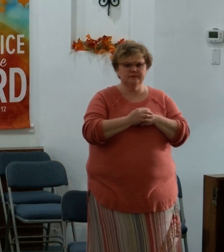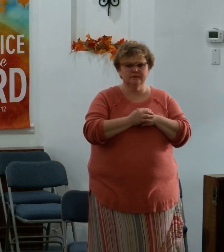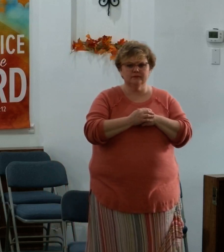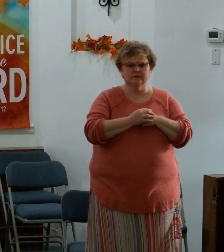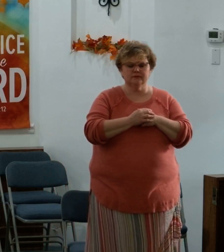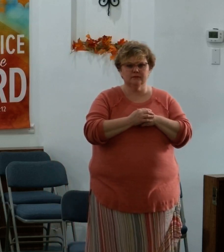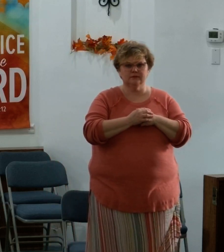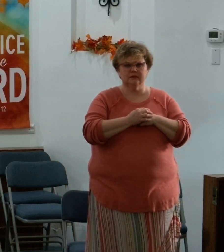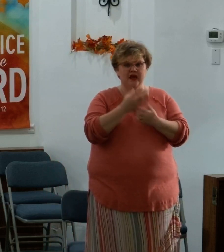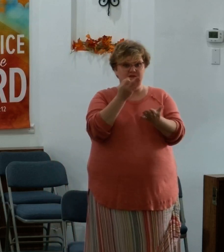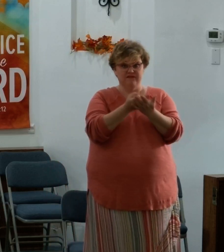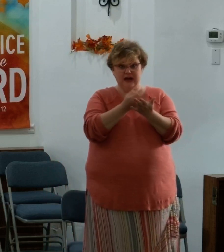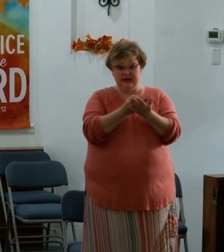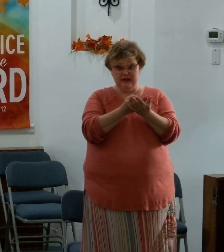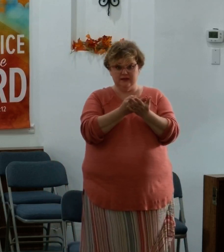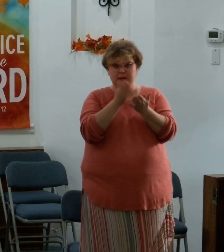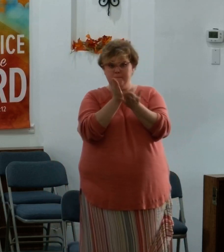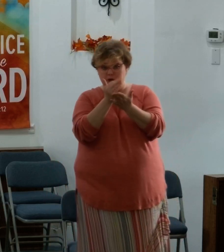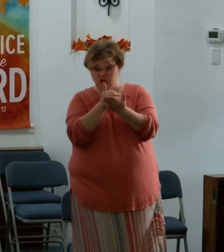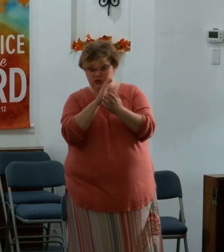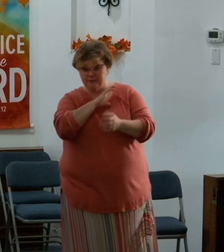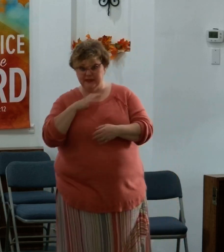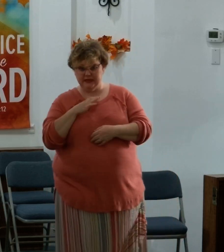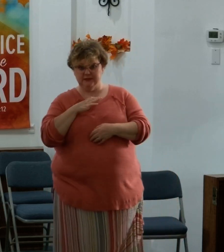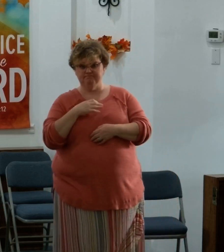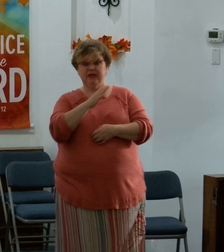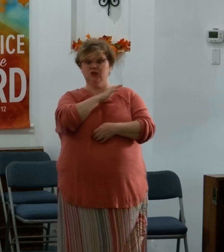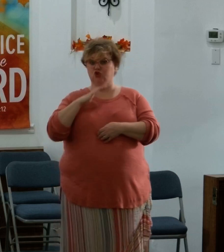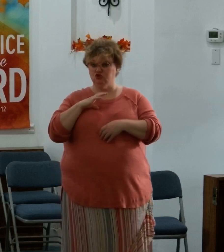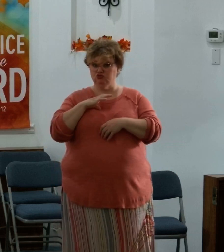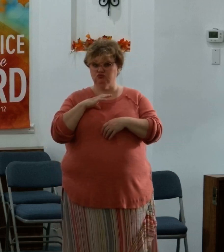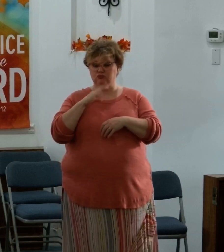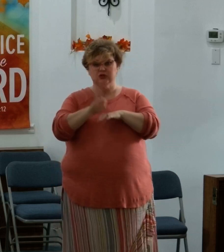The Finance/Budget Committee and the Church Council will say,